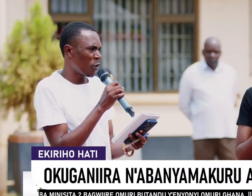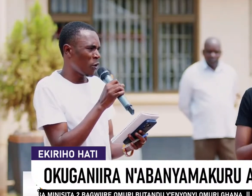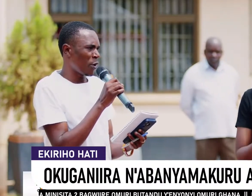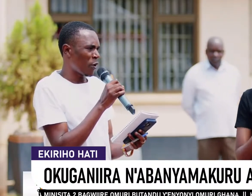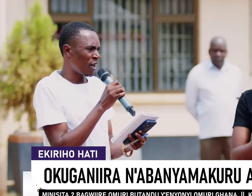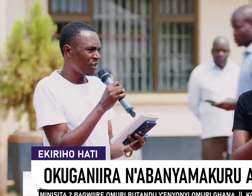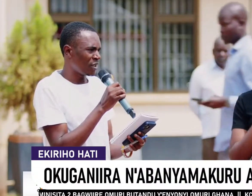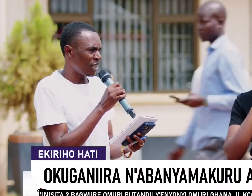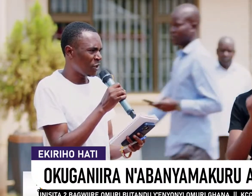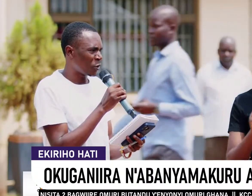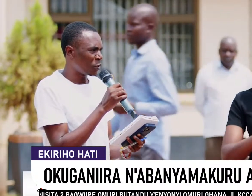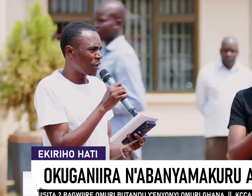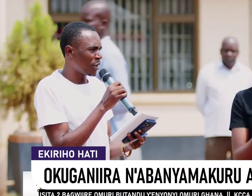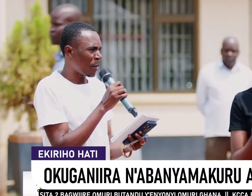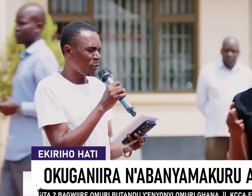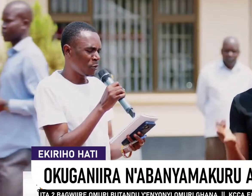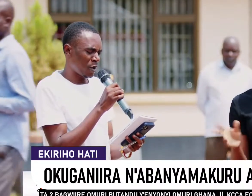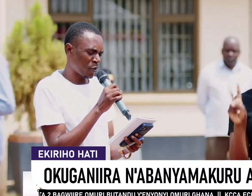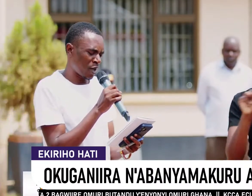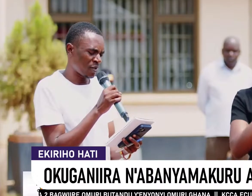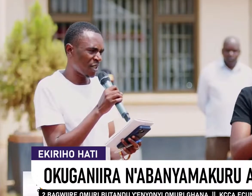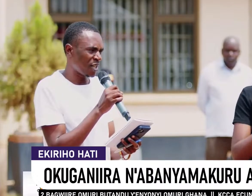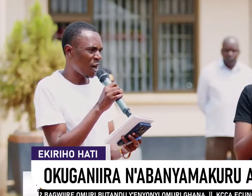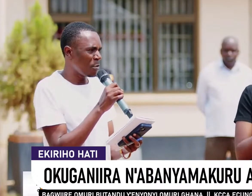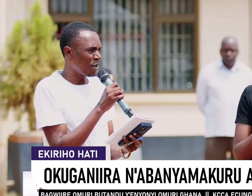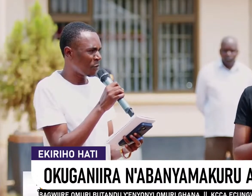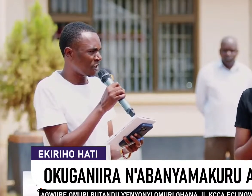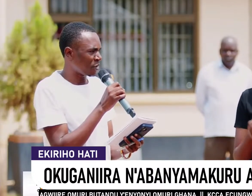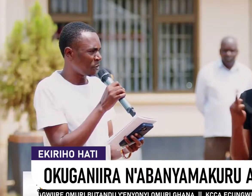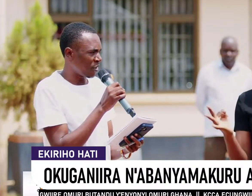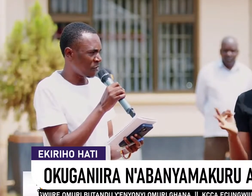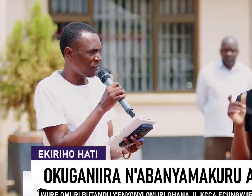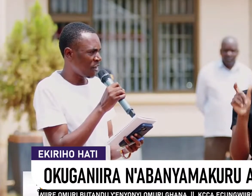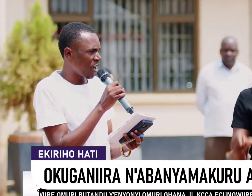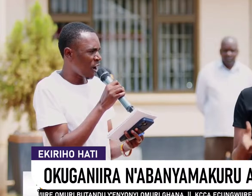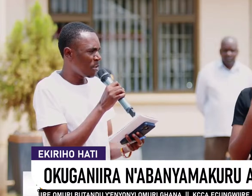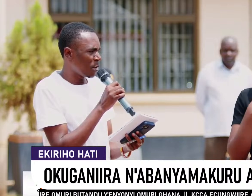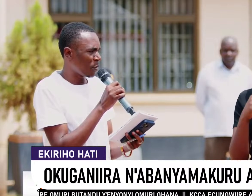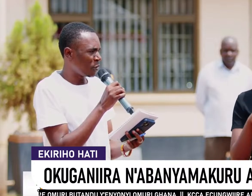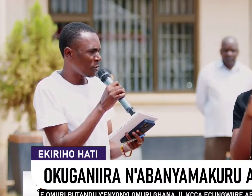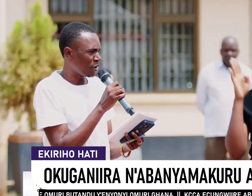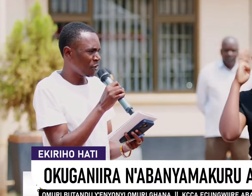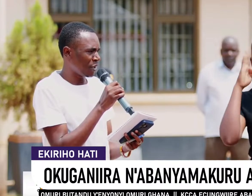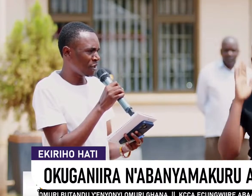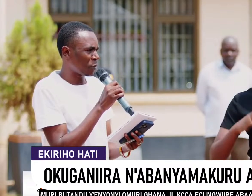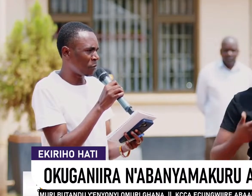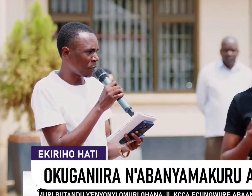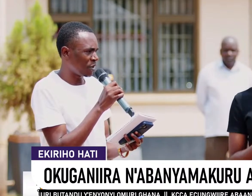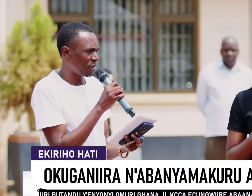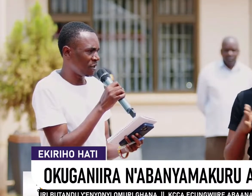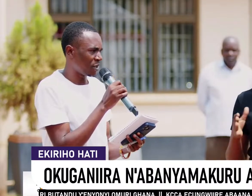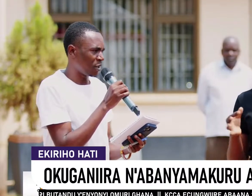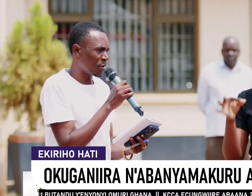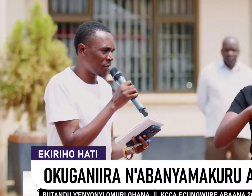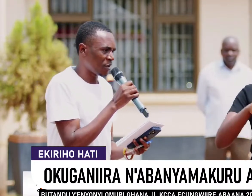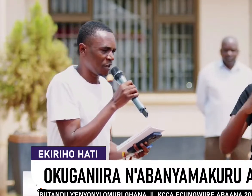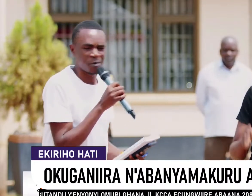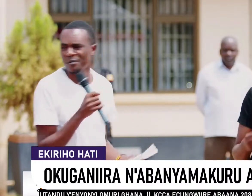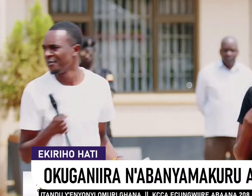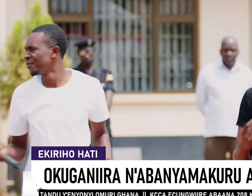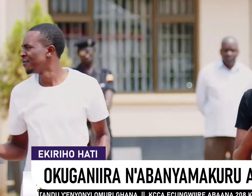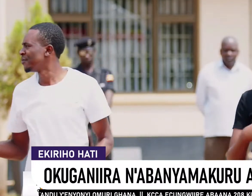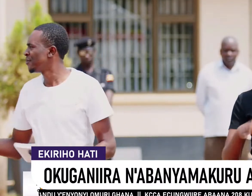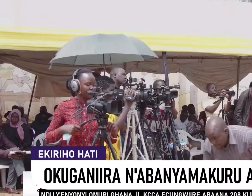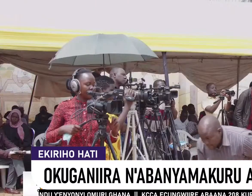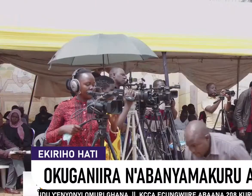also we are organizing elections. The public would like to understand how many voters do we have, How many people did you register to vote this time round? Thank